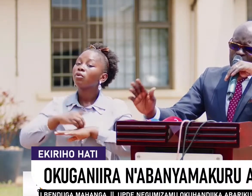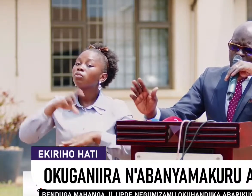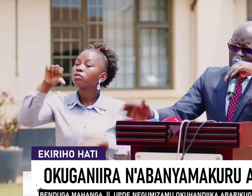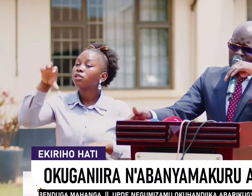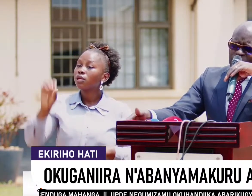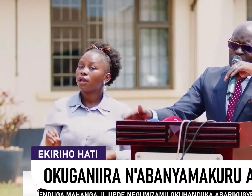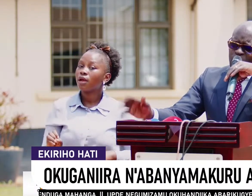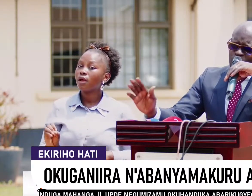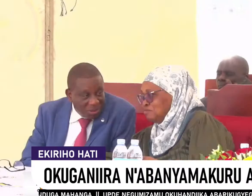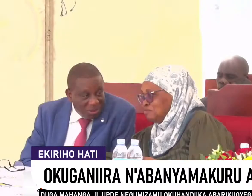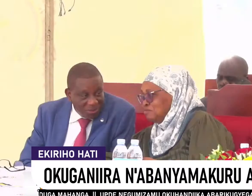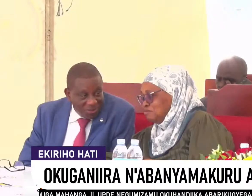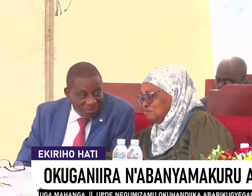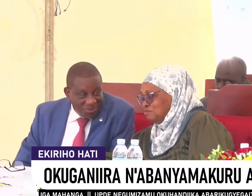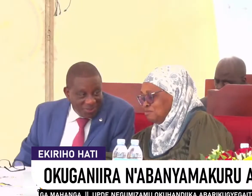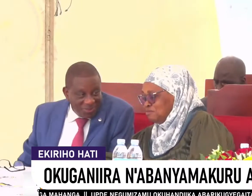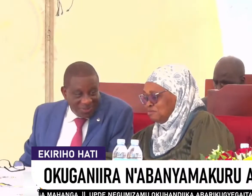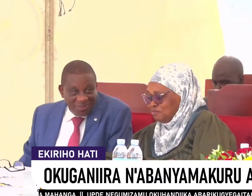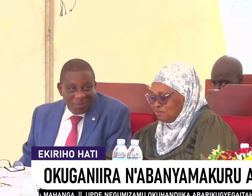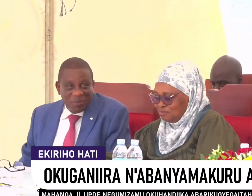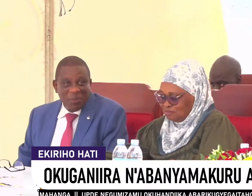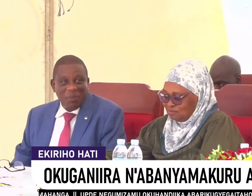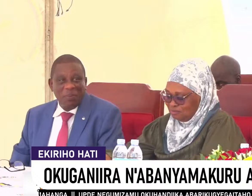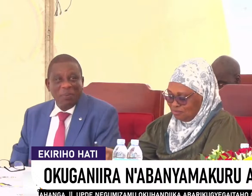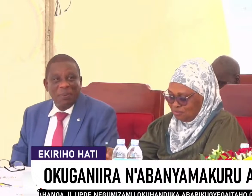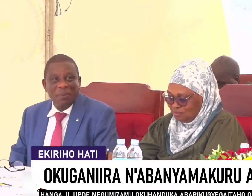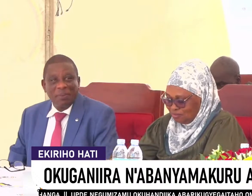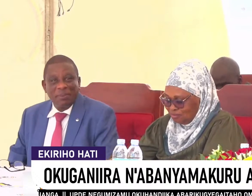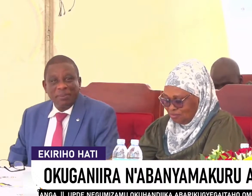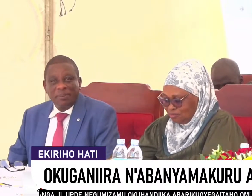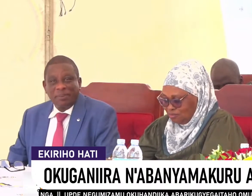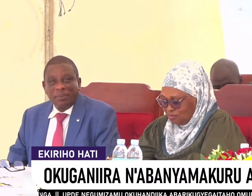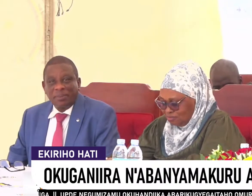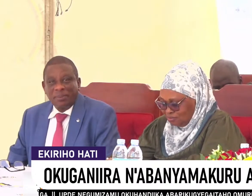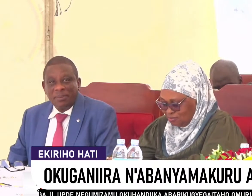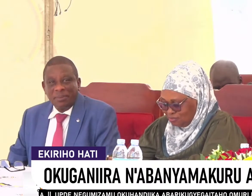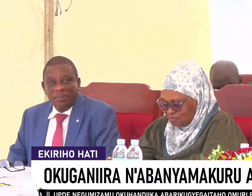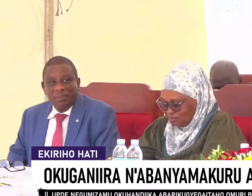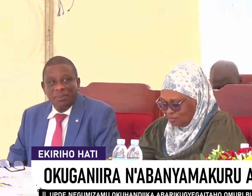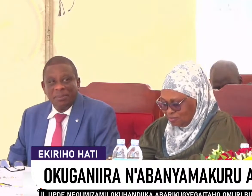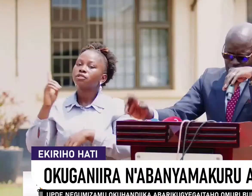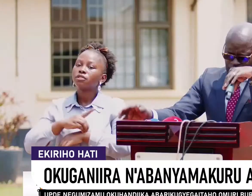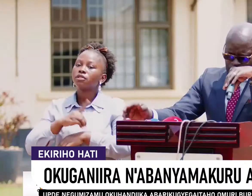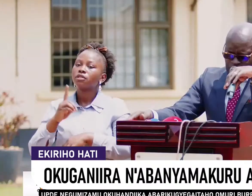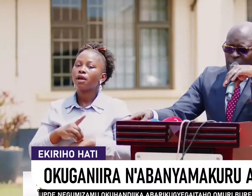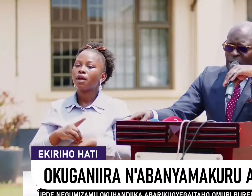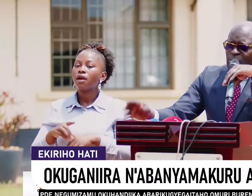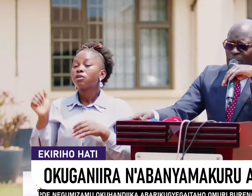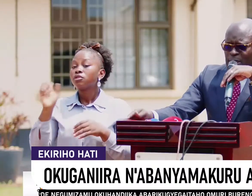ebiseera bikwereddwa okulekulira omulimu ennaku 9, naye kati ndowooza bakirewo